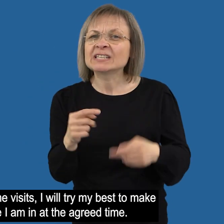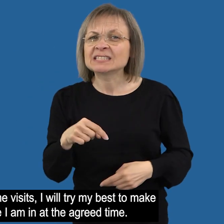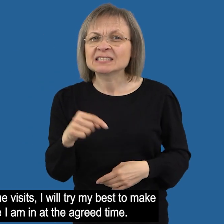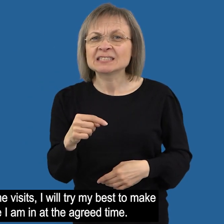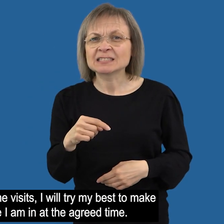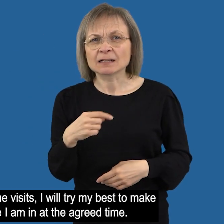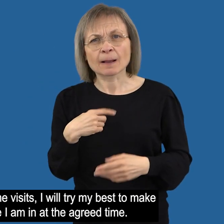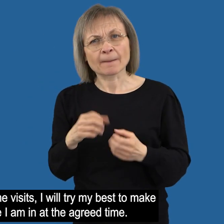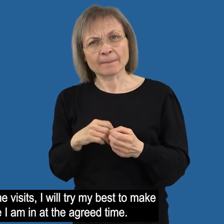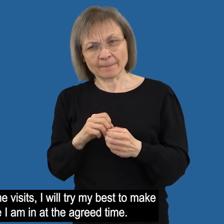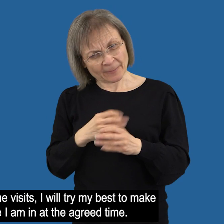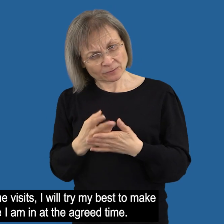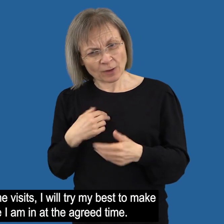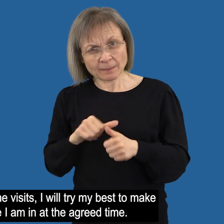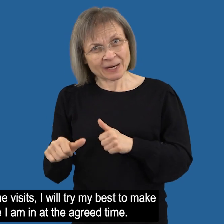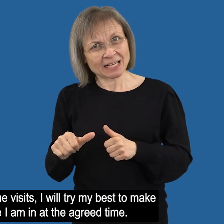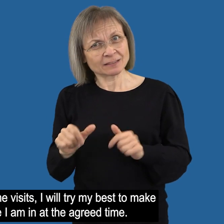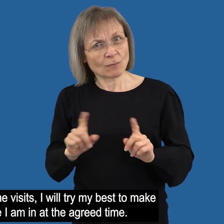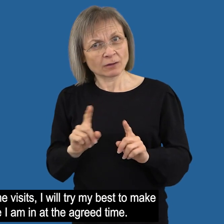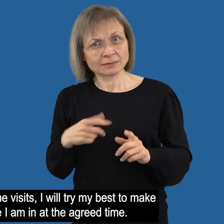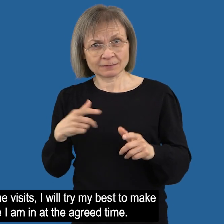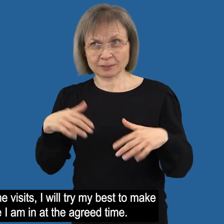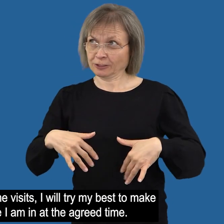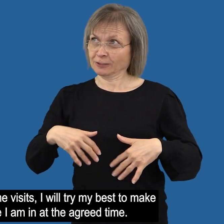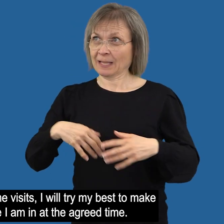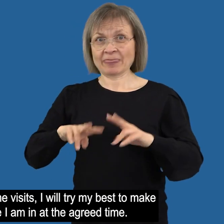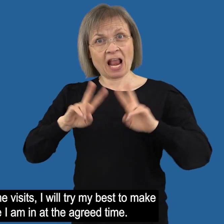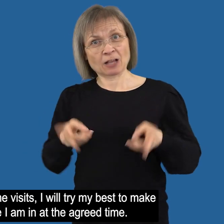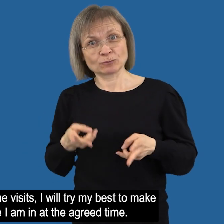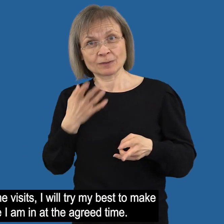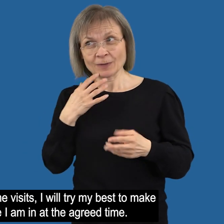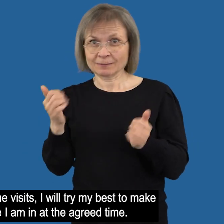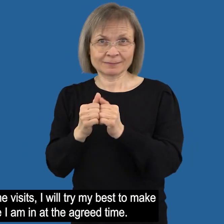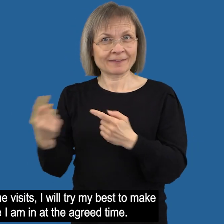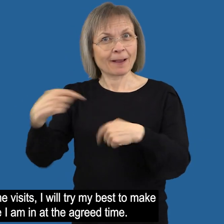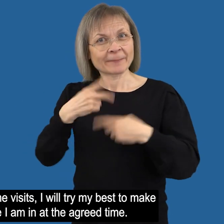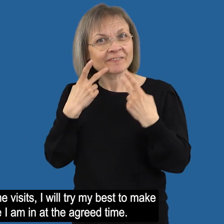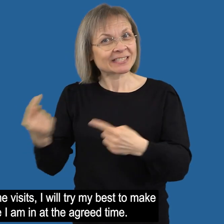For home visits, I will try my best to make sure I am in at the agreed time.